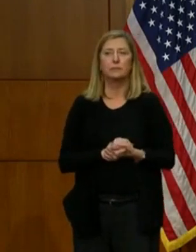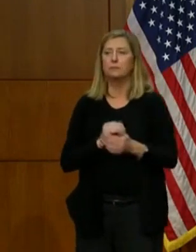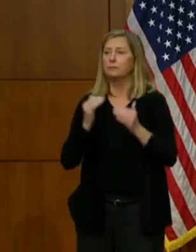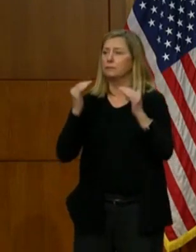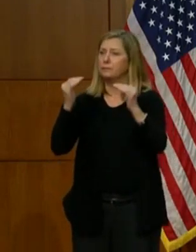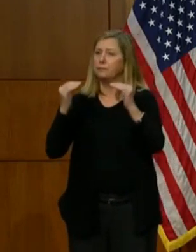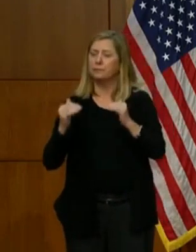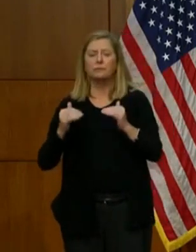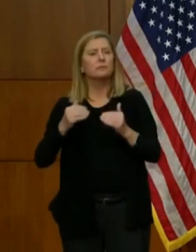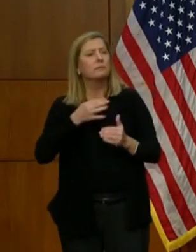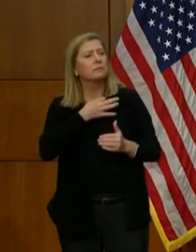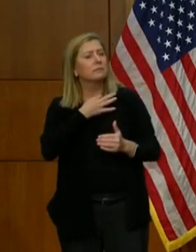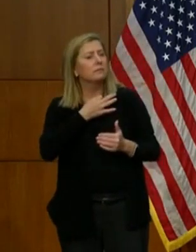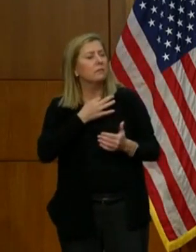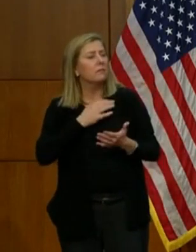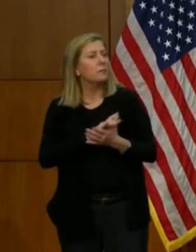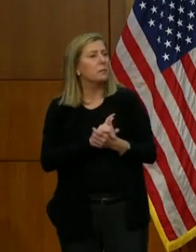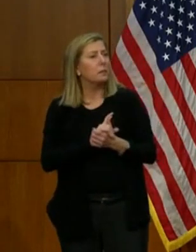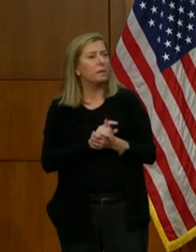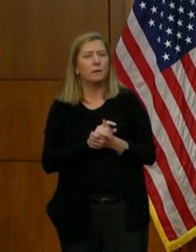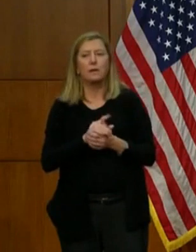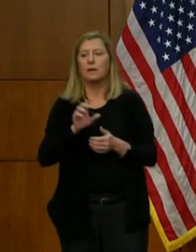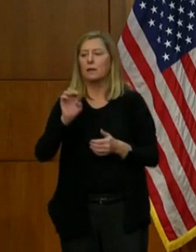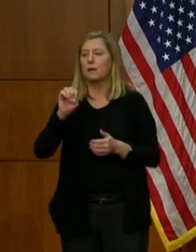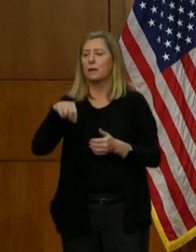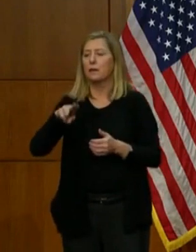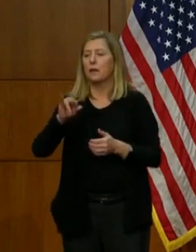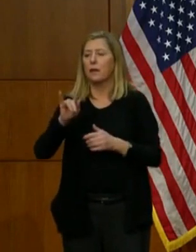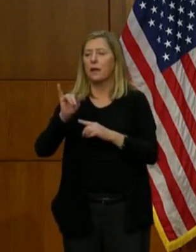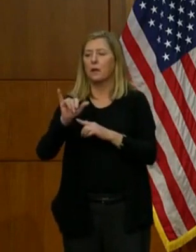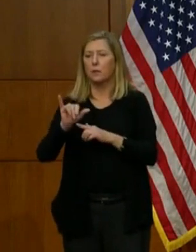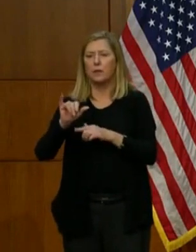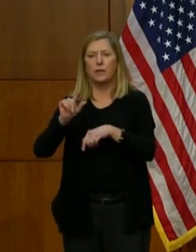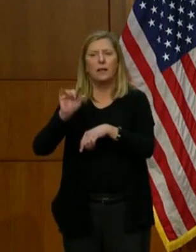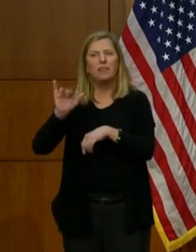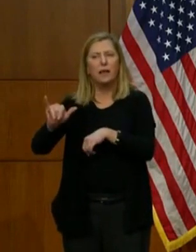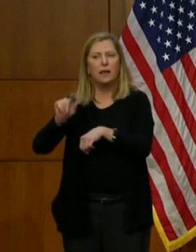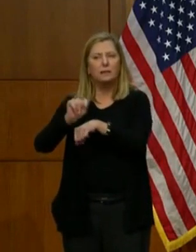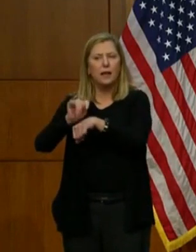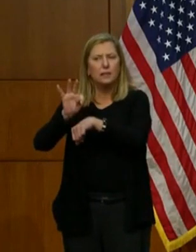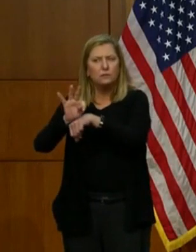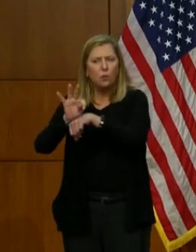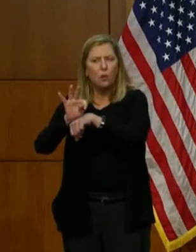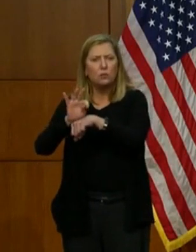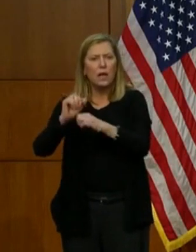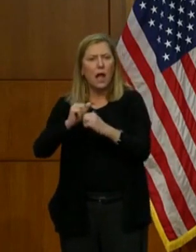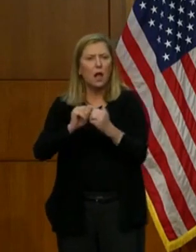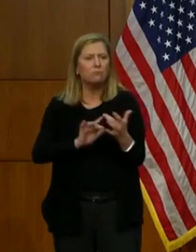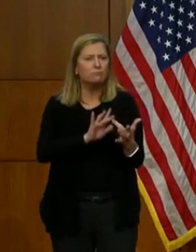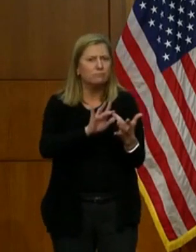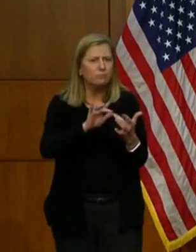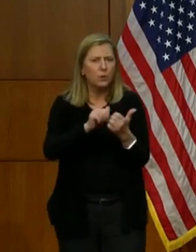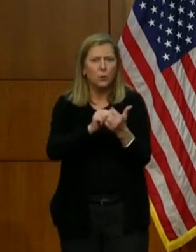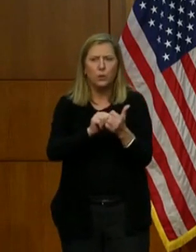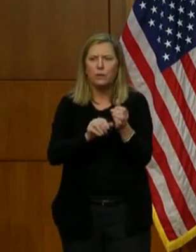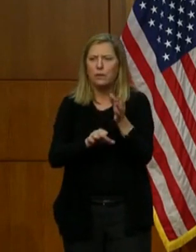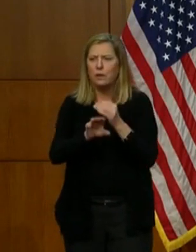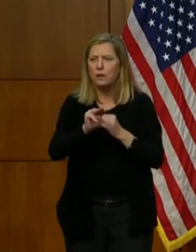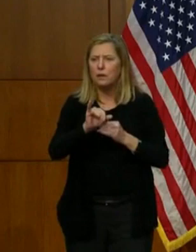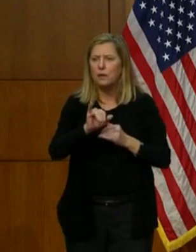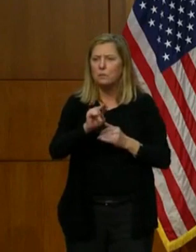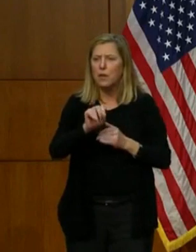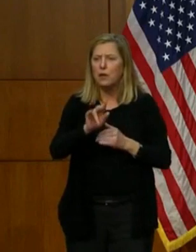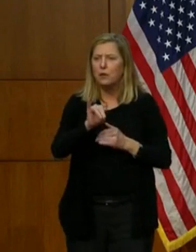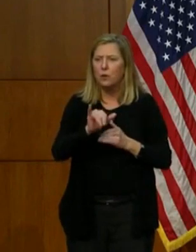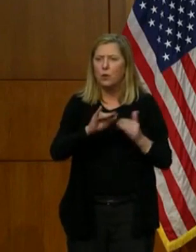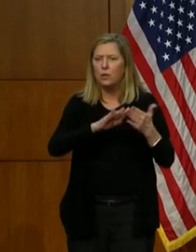Secondly, could we get some update on the equity task force efforts to reach minorities and making them feel comfortable getting